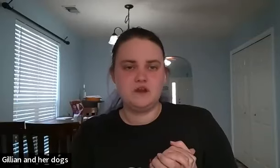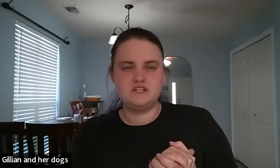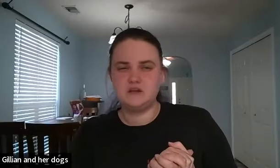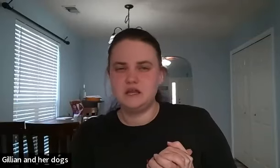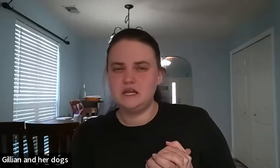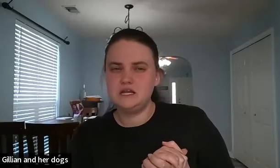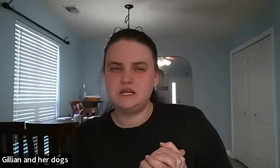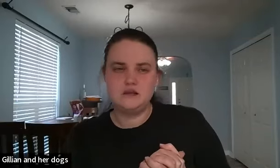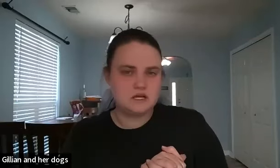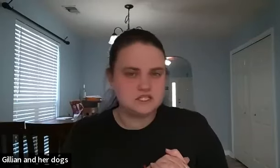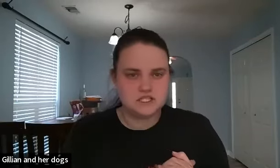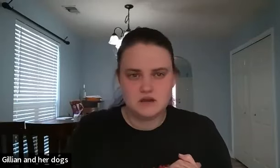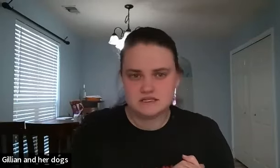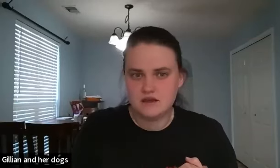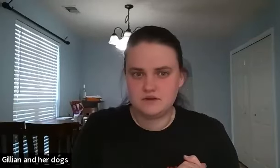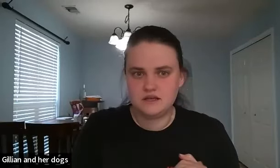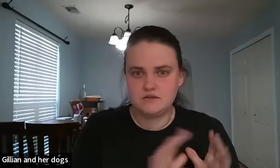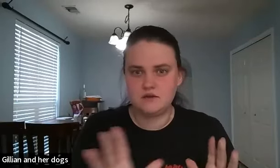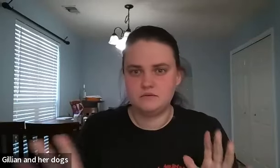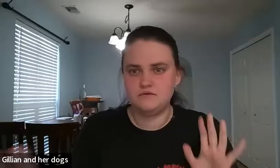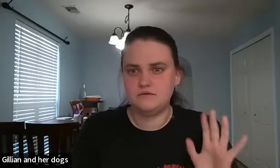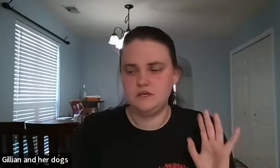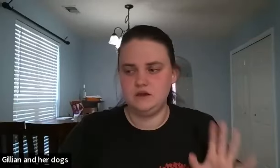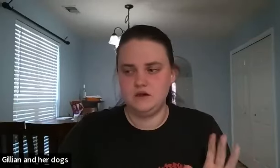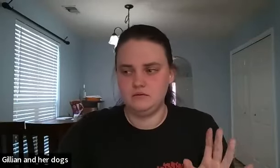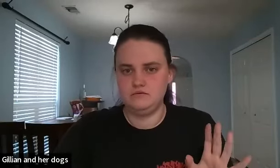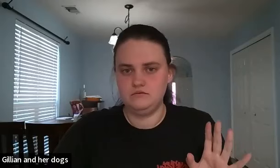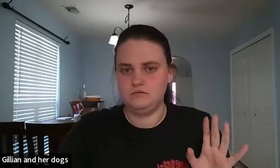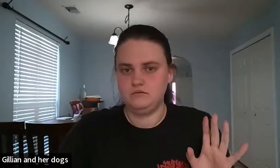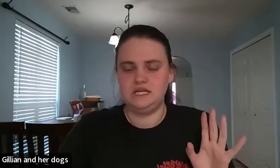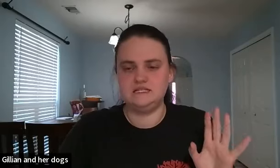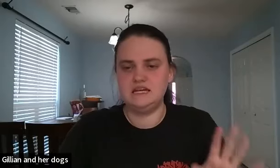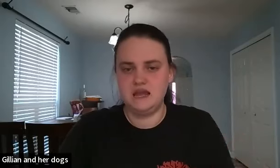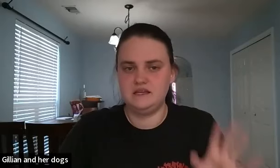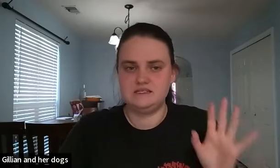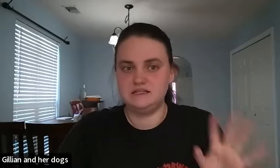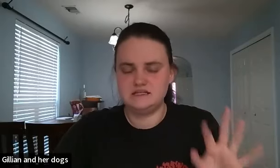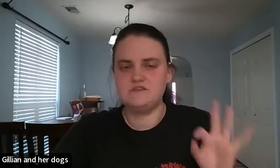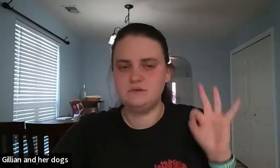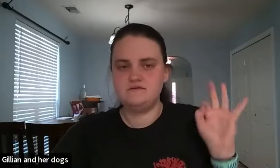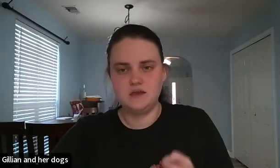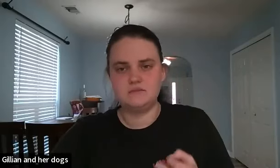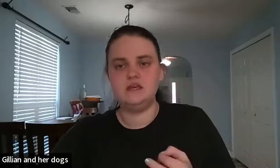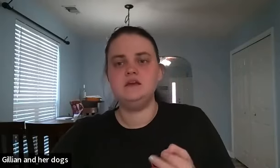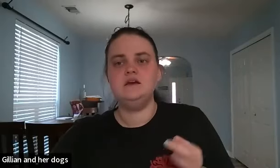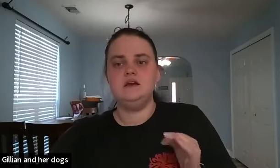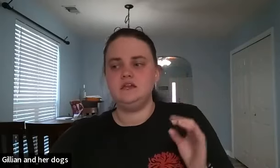Is there any questions you guys have right now, though, before we go? And it doesn't have, like I said, it doesn't have to be family. It could